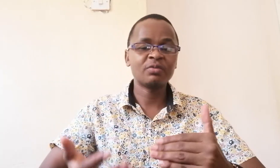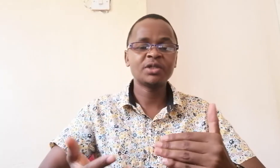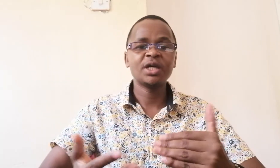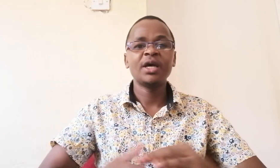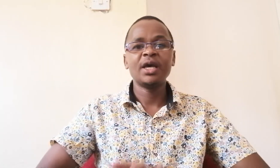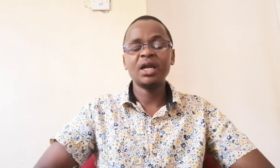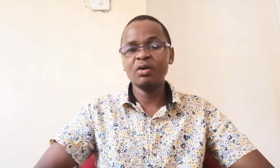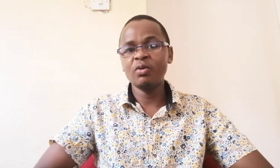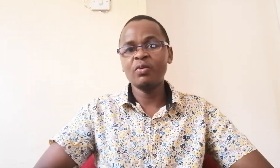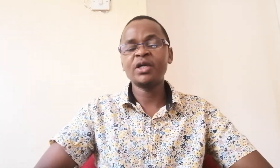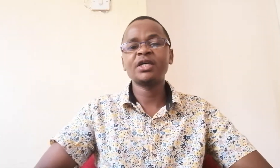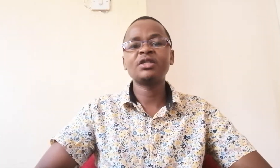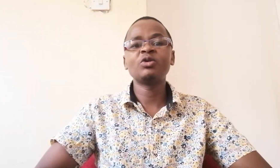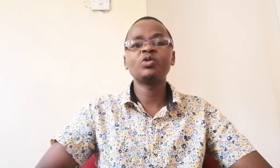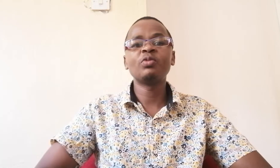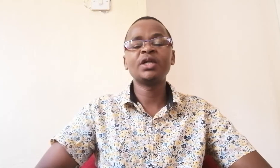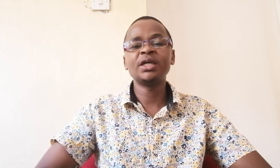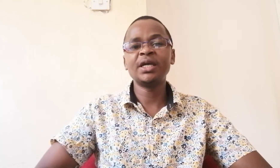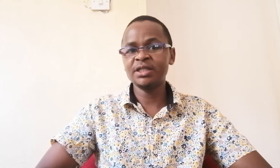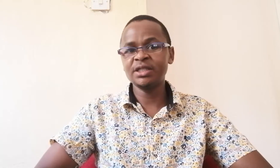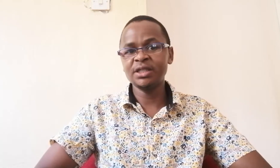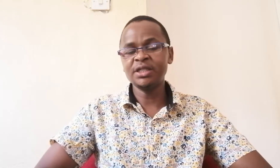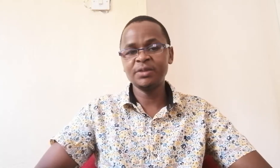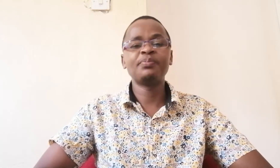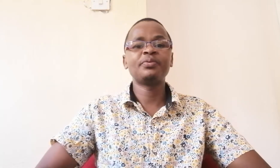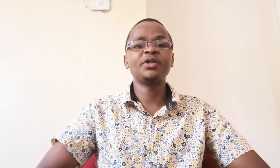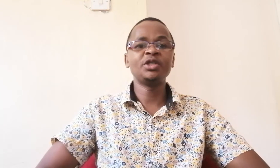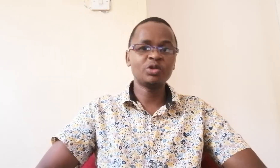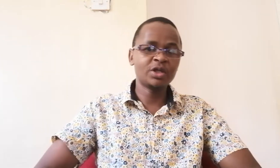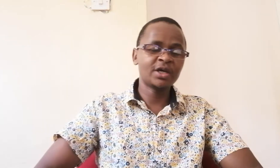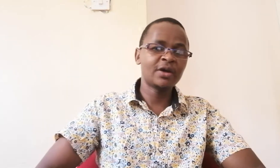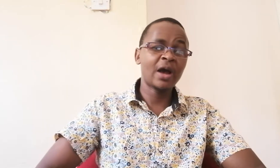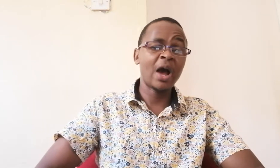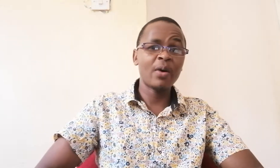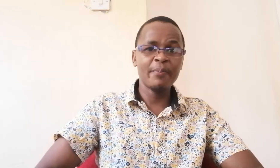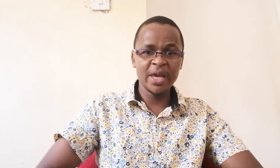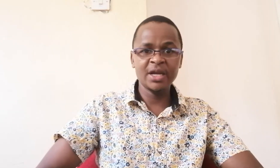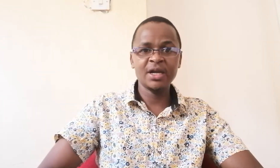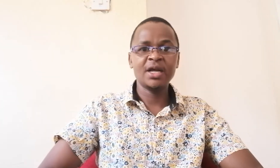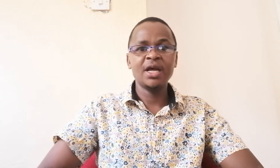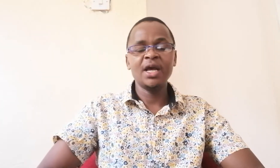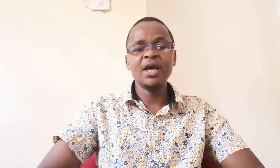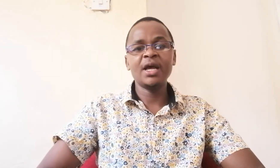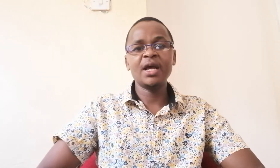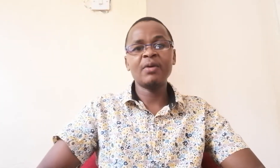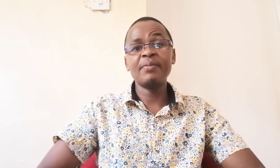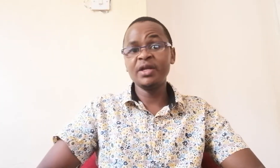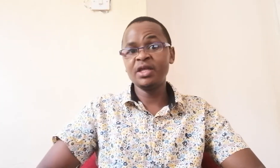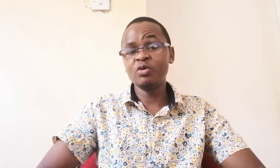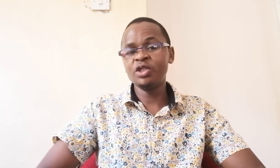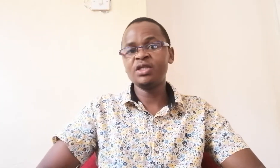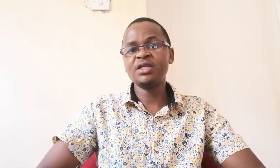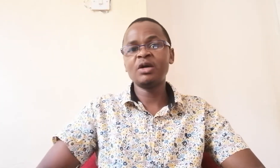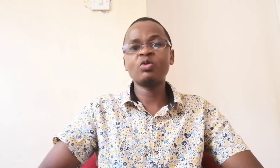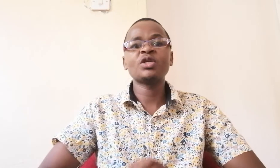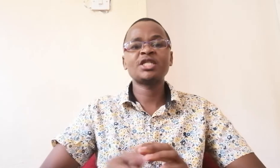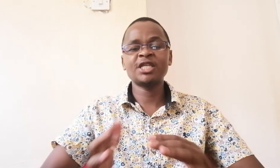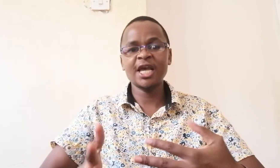developed, and now I want us now to get in deep into our main thing, which is now